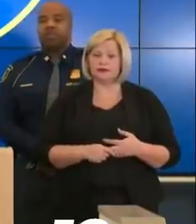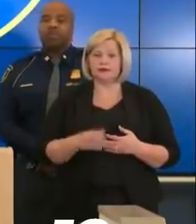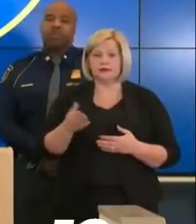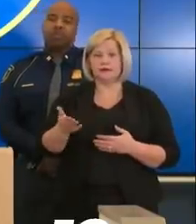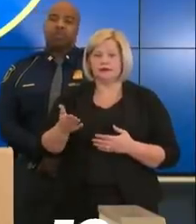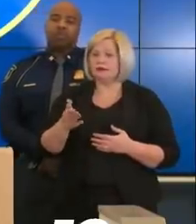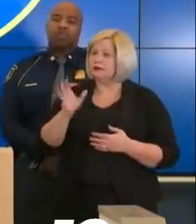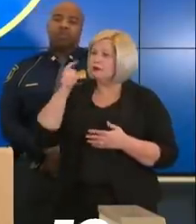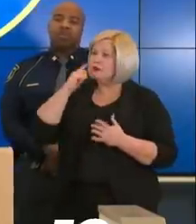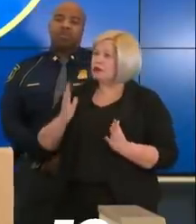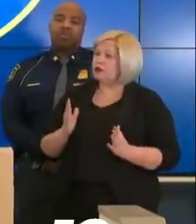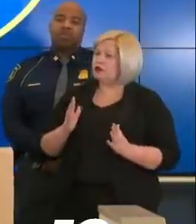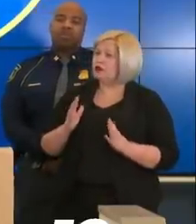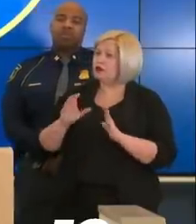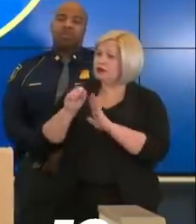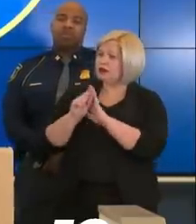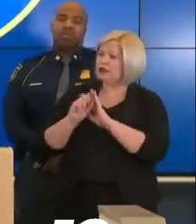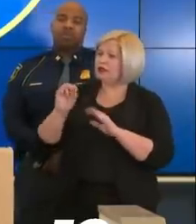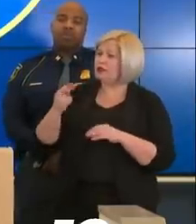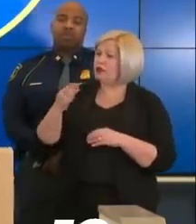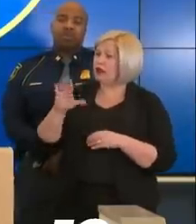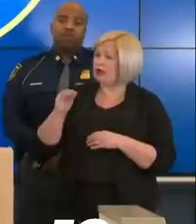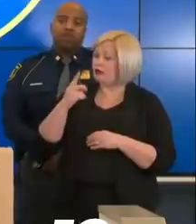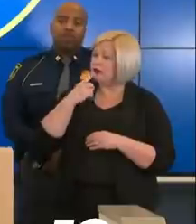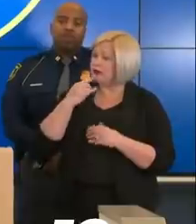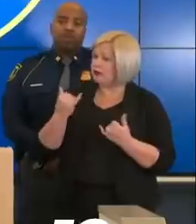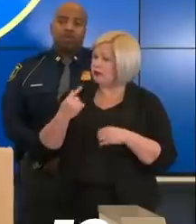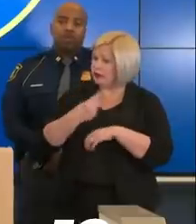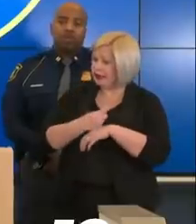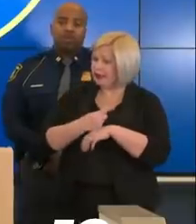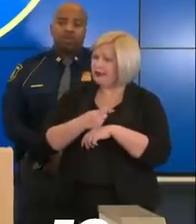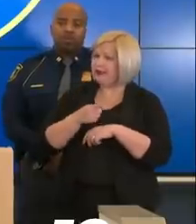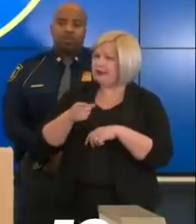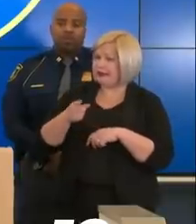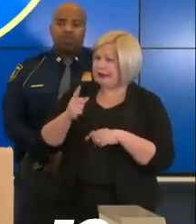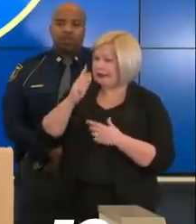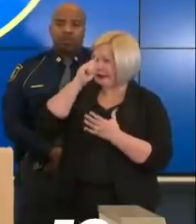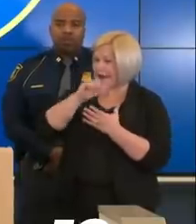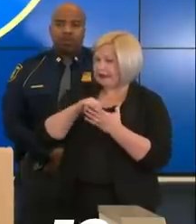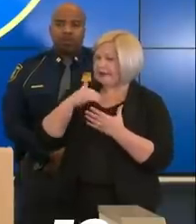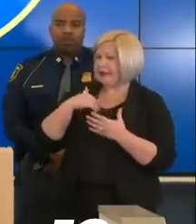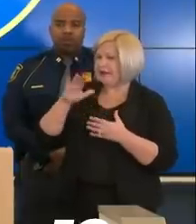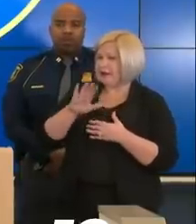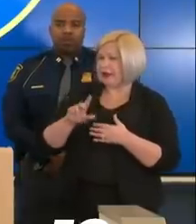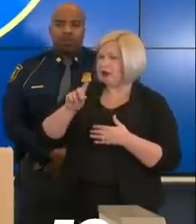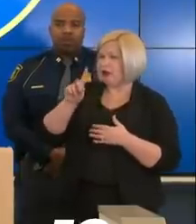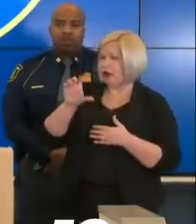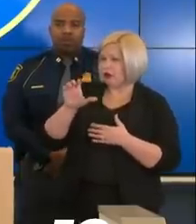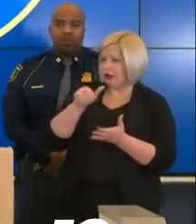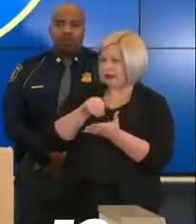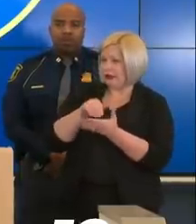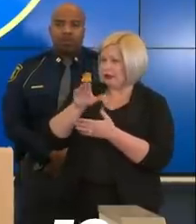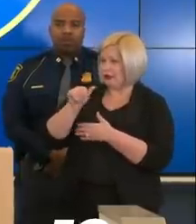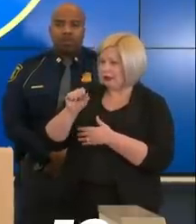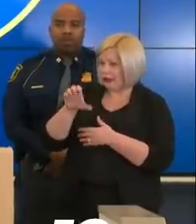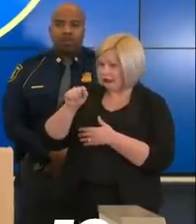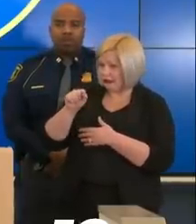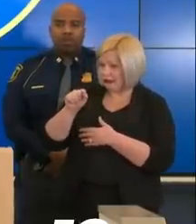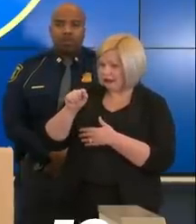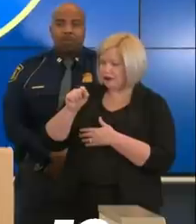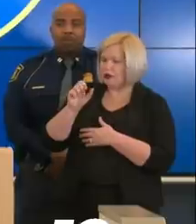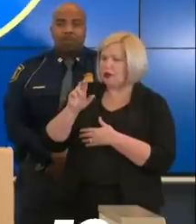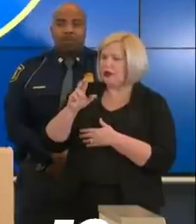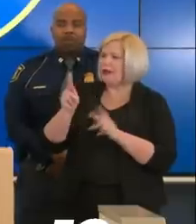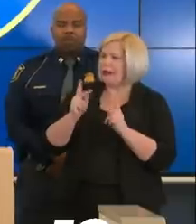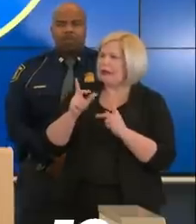Governor, the state of Ohio said today that they believe they have about 100,000 cases or